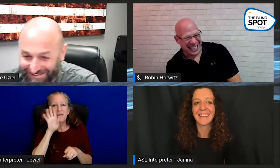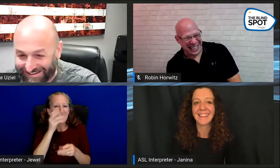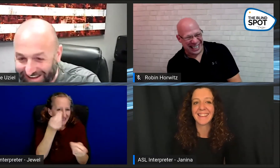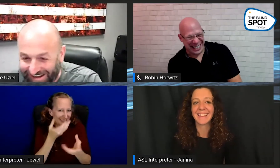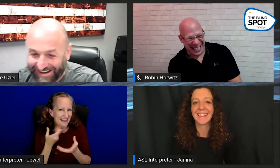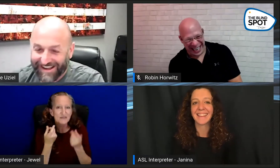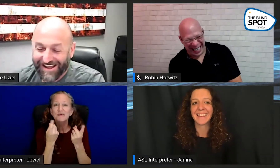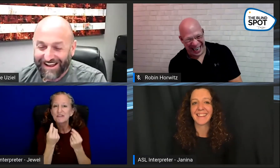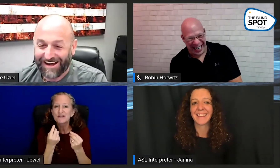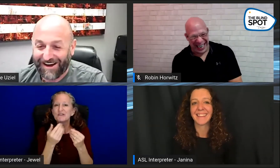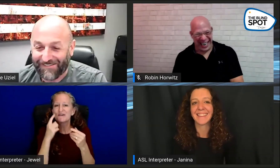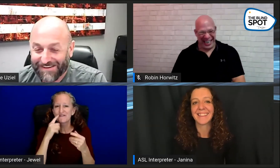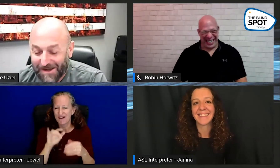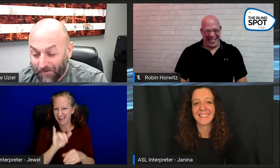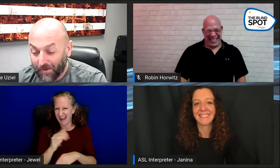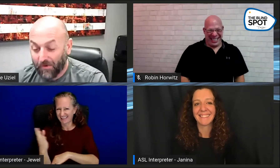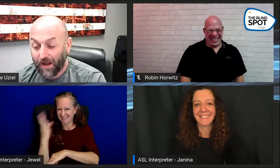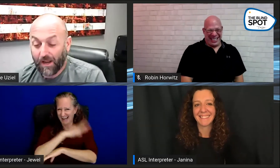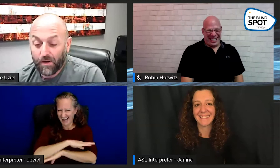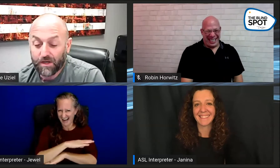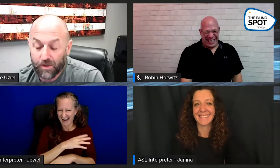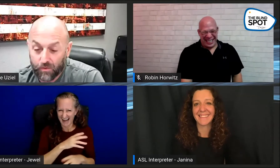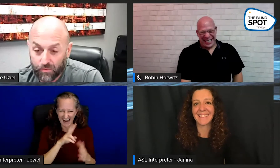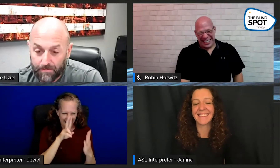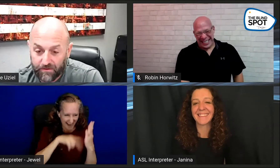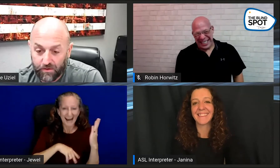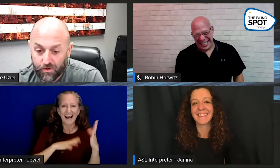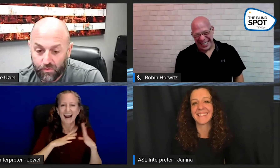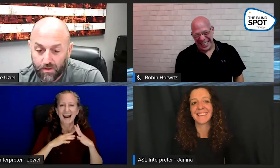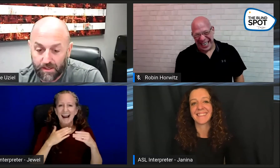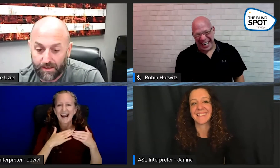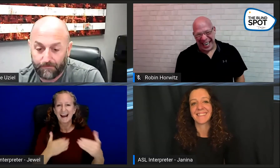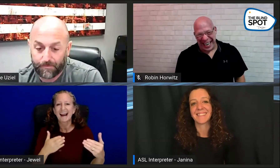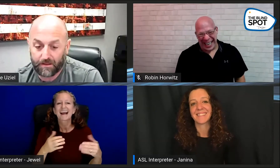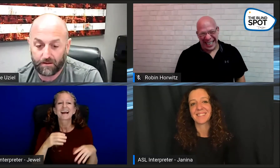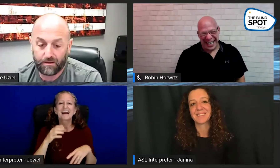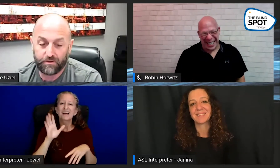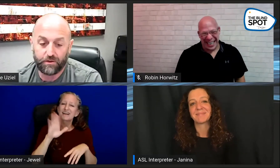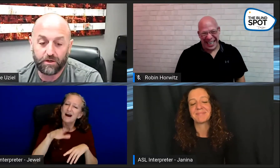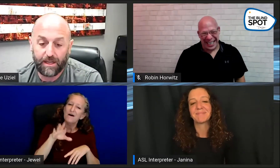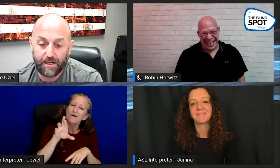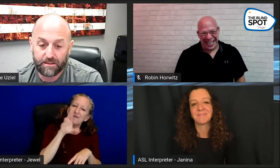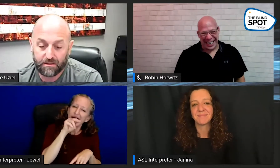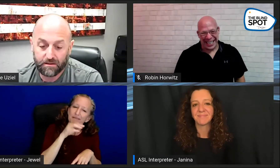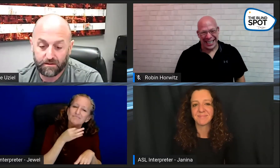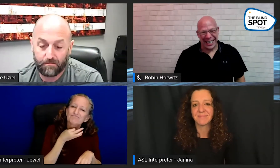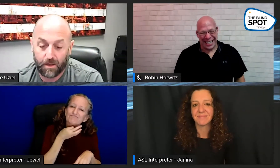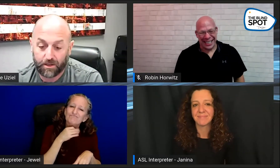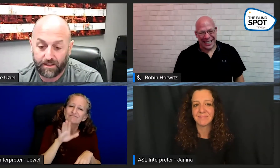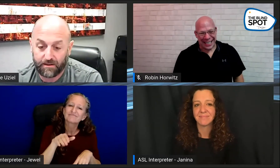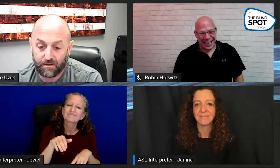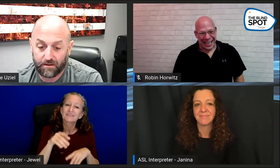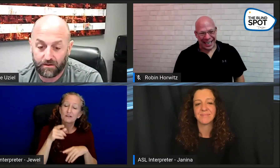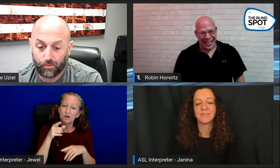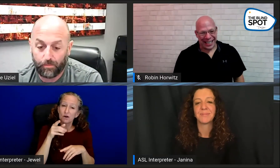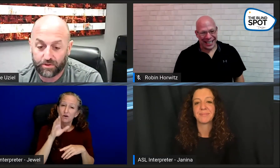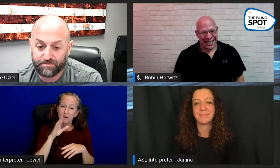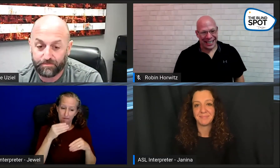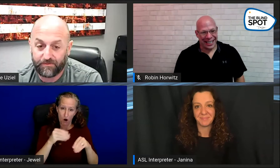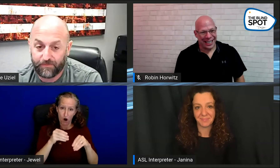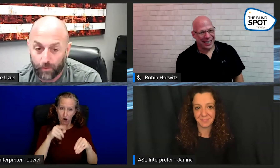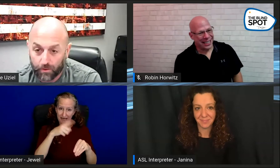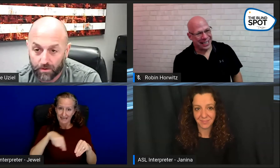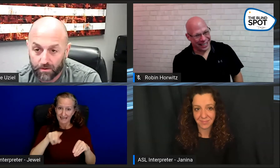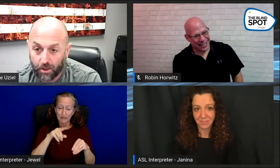do for the day. But I want to know, Robin, do you look at the market